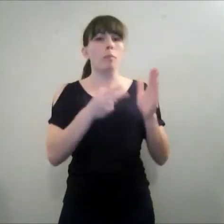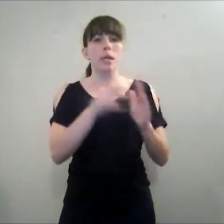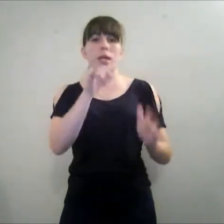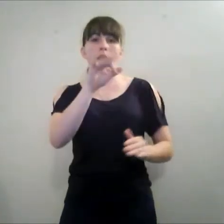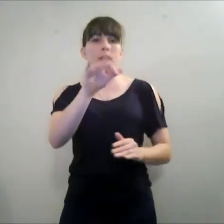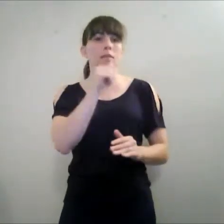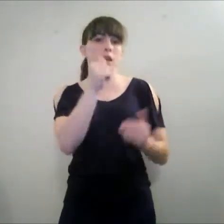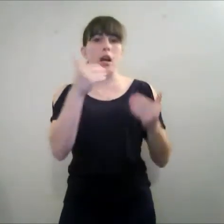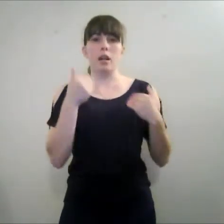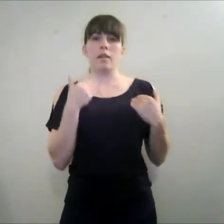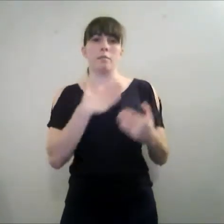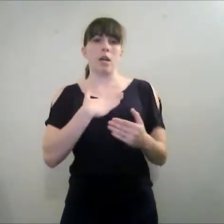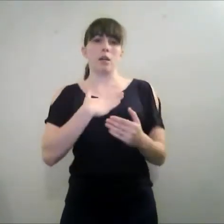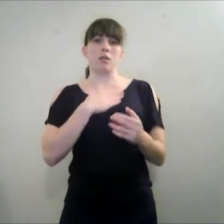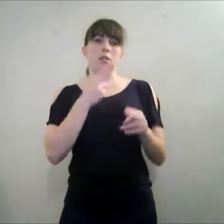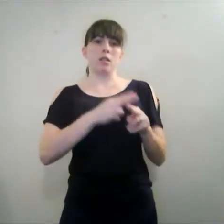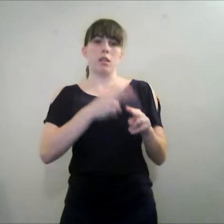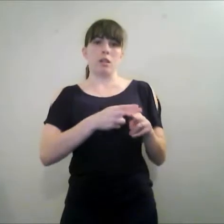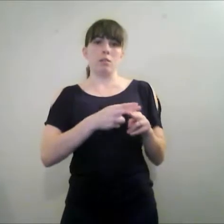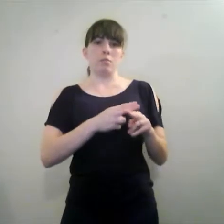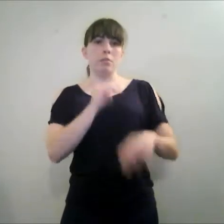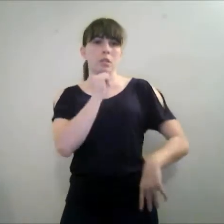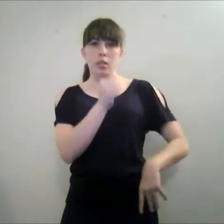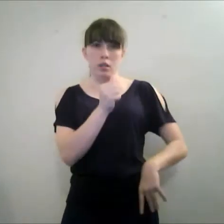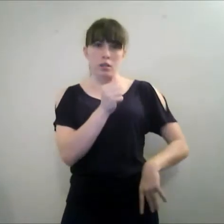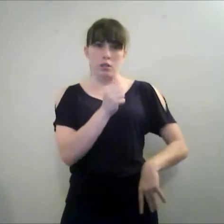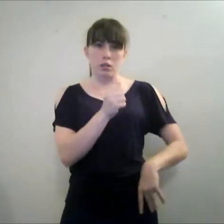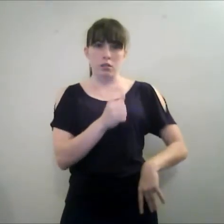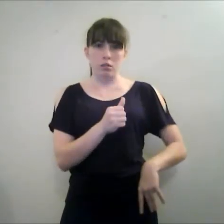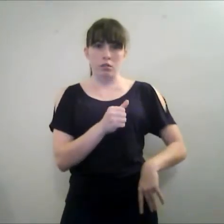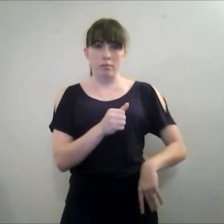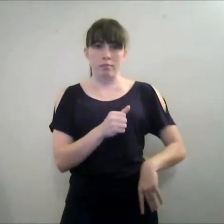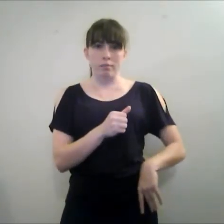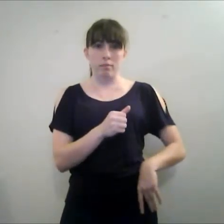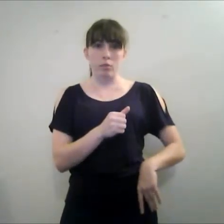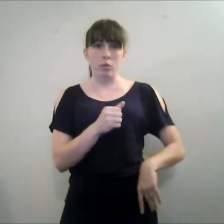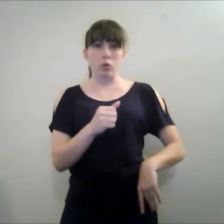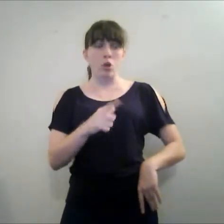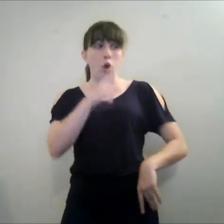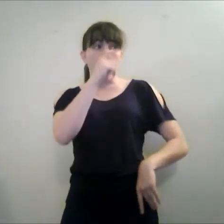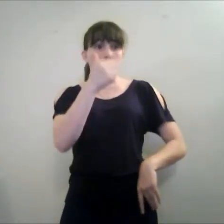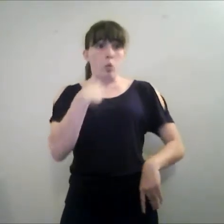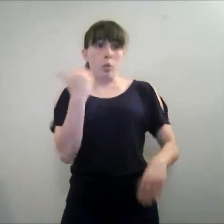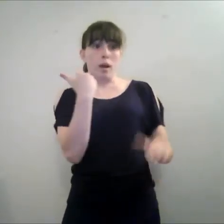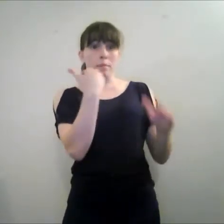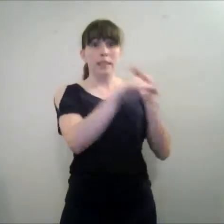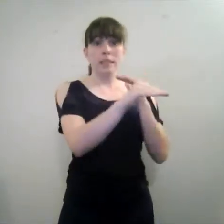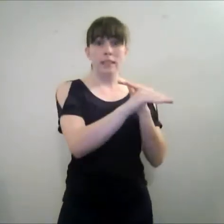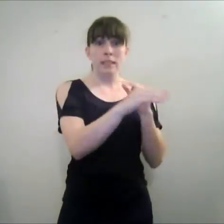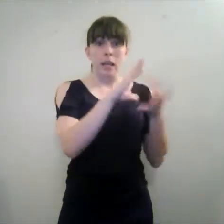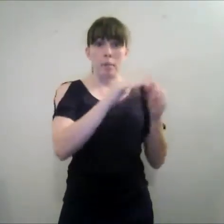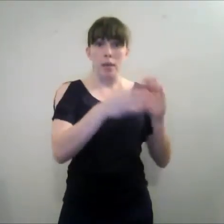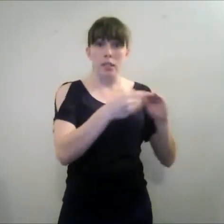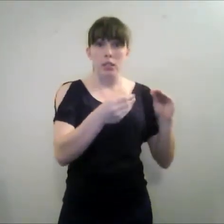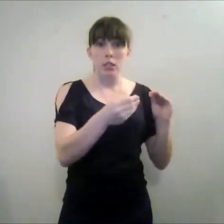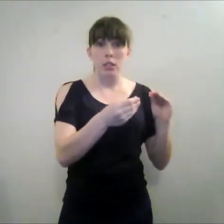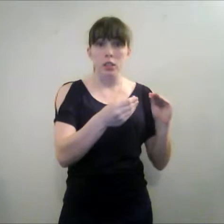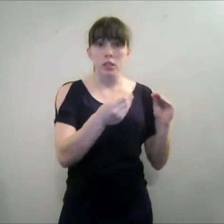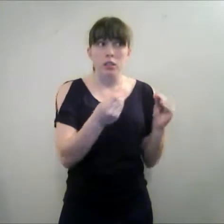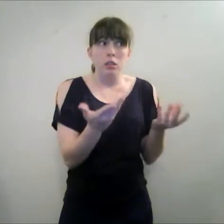message. You have to know that but if I have to prove who I am, I'll never send that message. It's just like the nurse